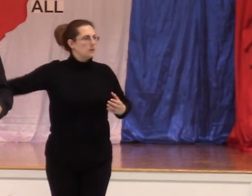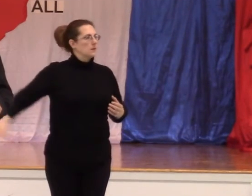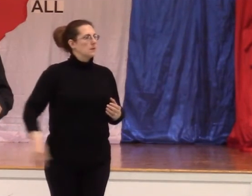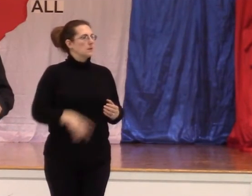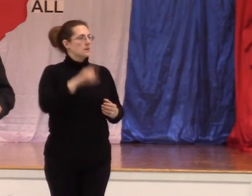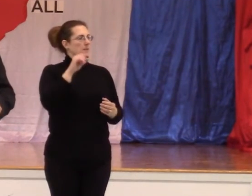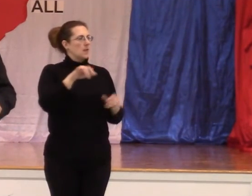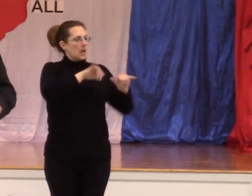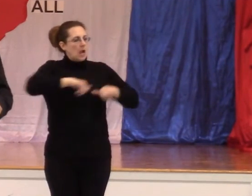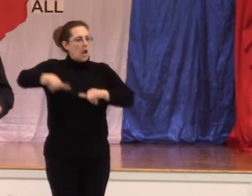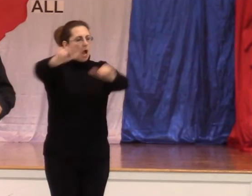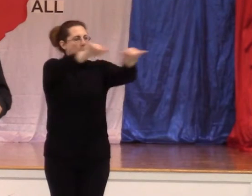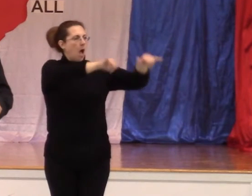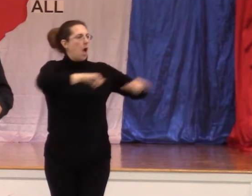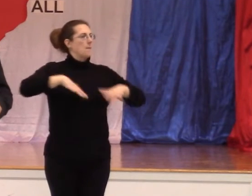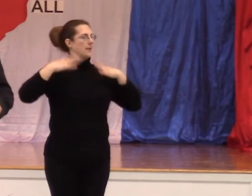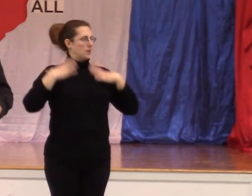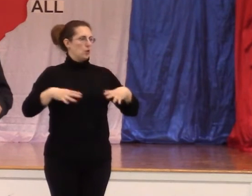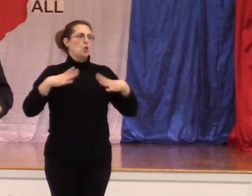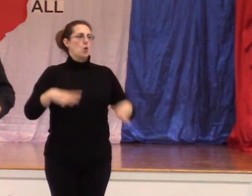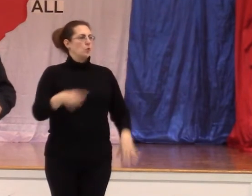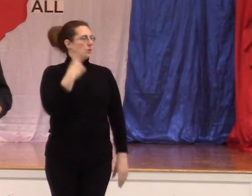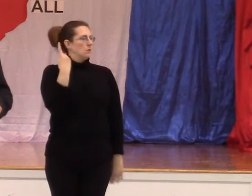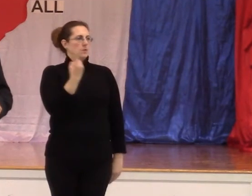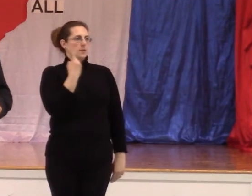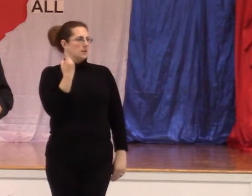Right? Common clothes only.